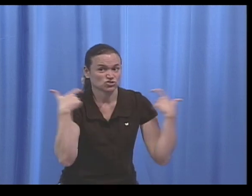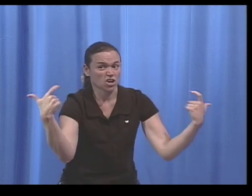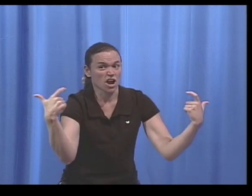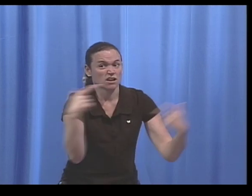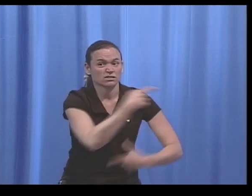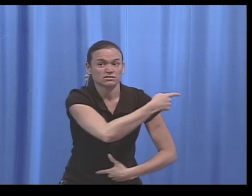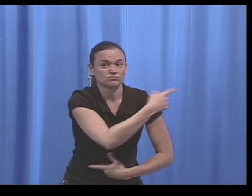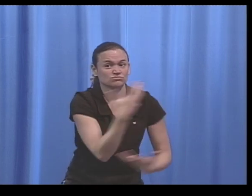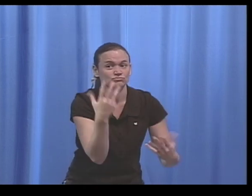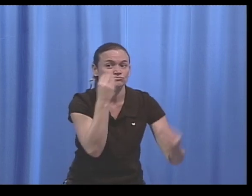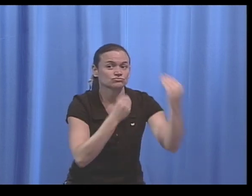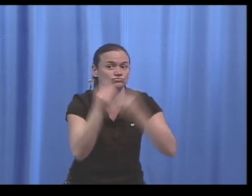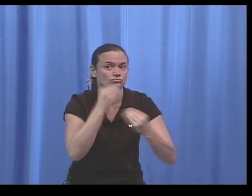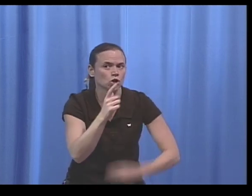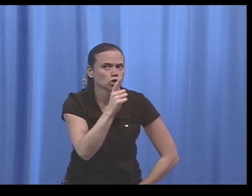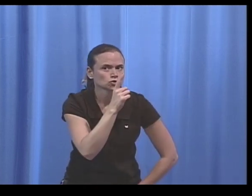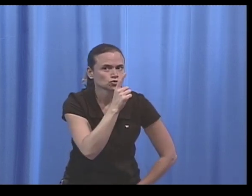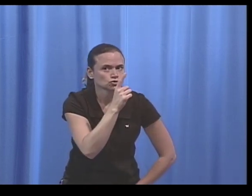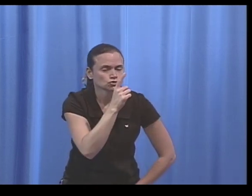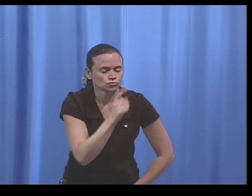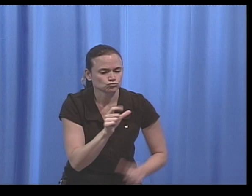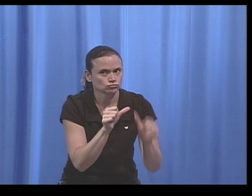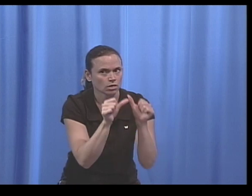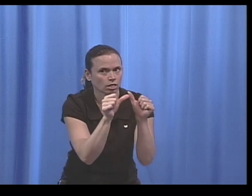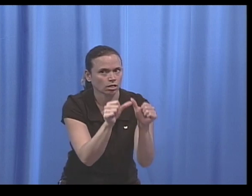the giant had his lunch.